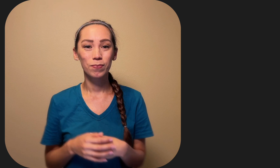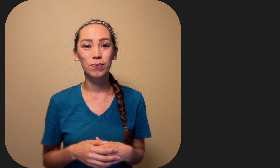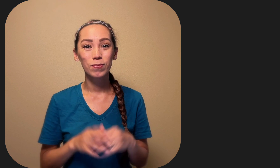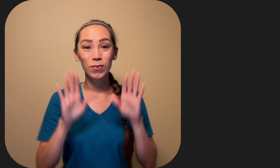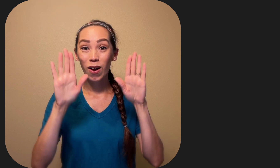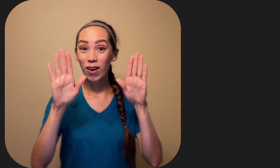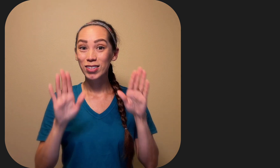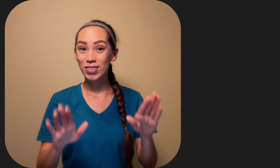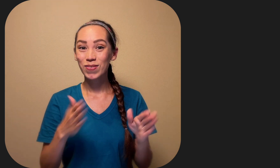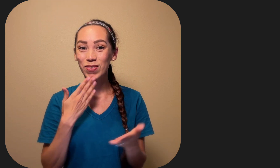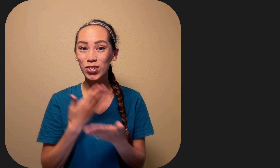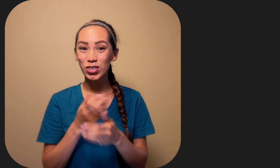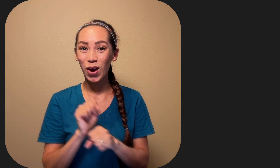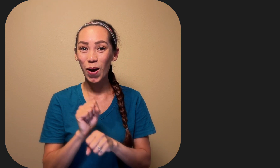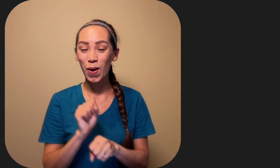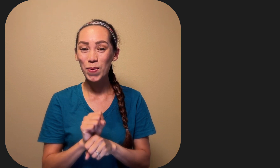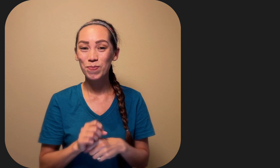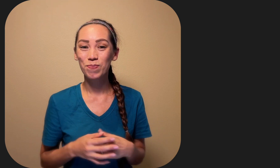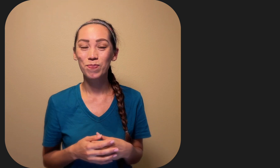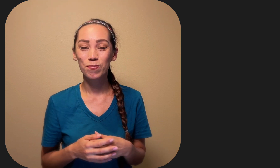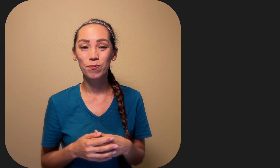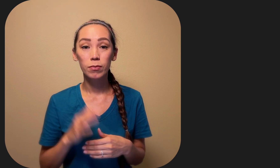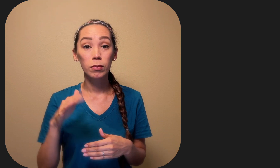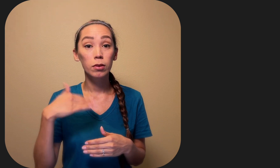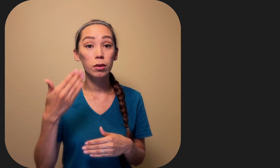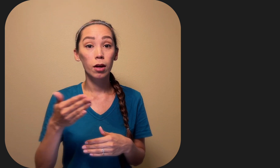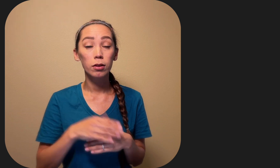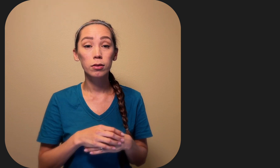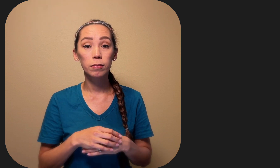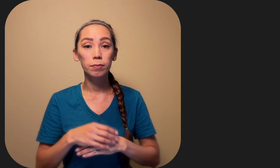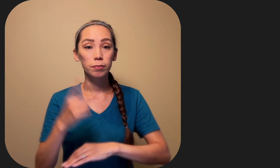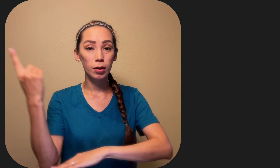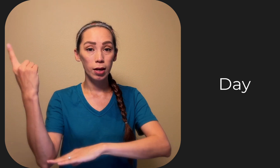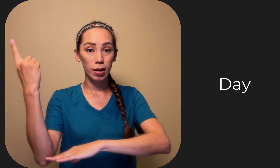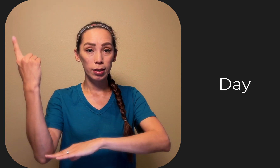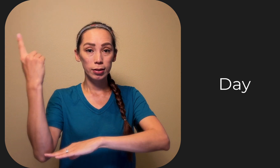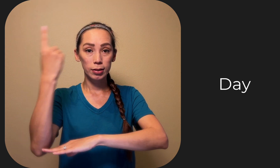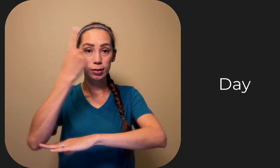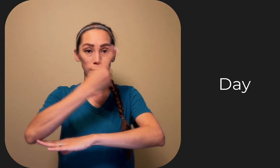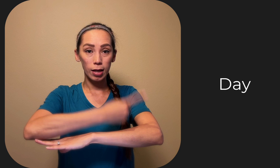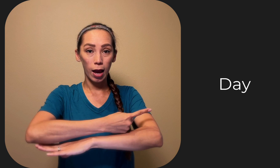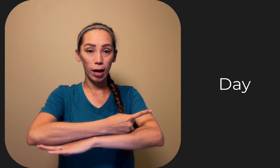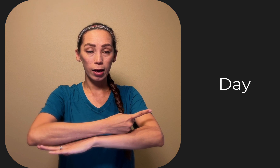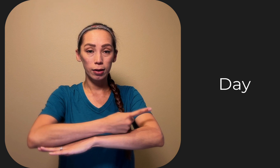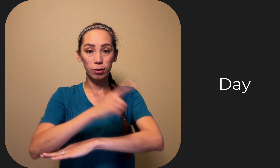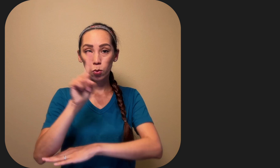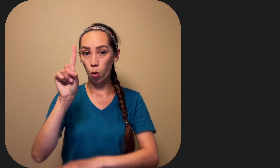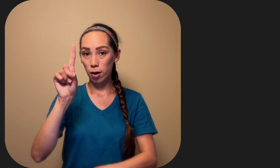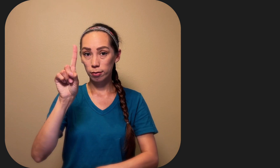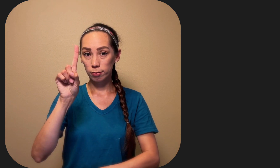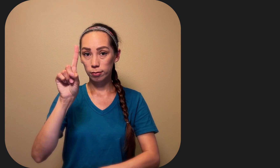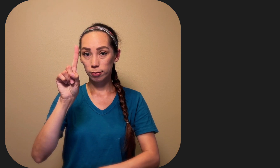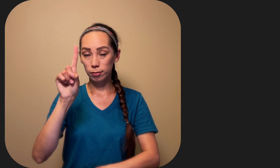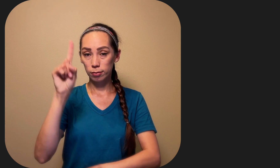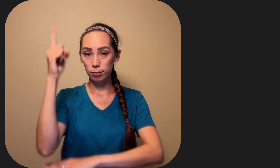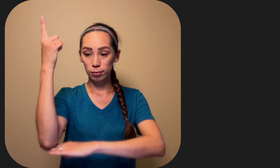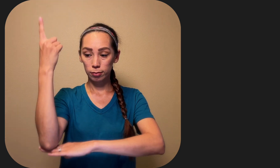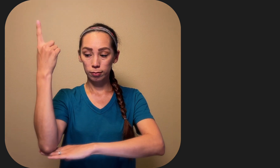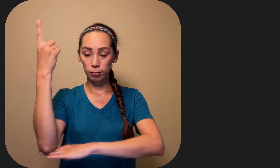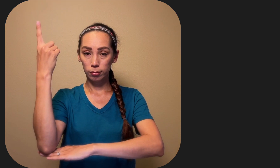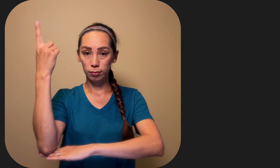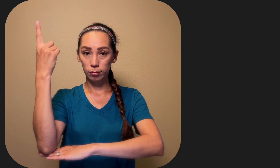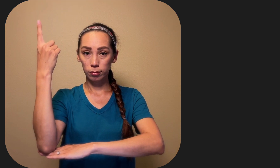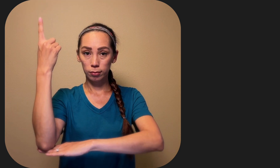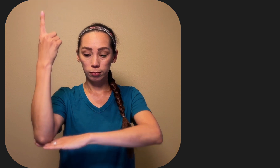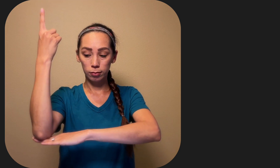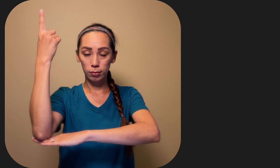church. Awesome. Good job. Next is day. So you're going to take your 1